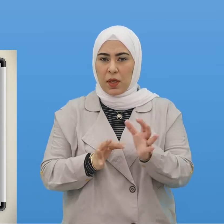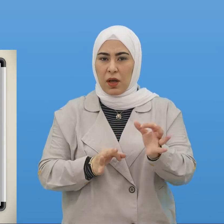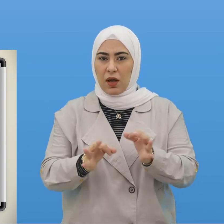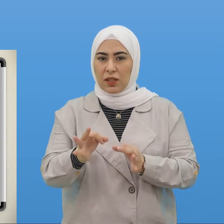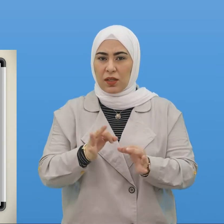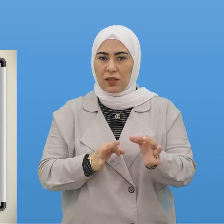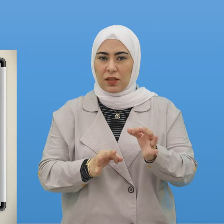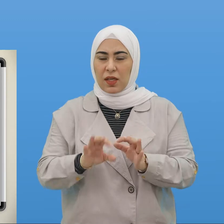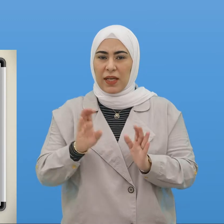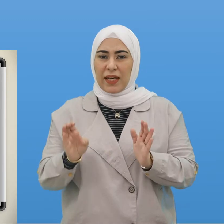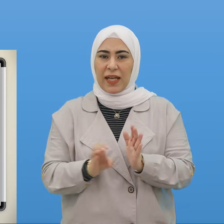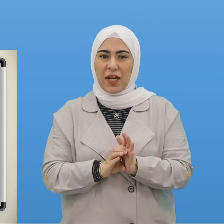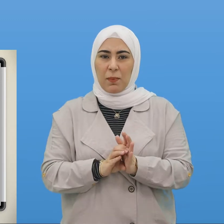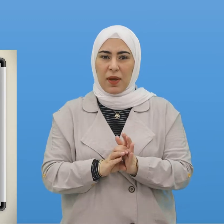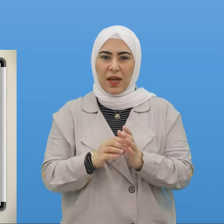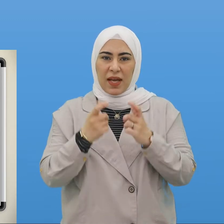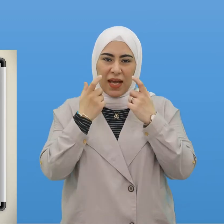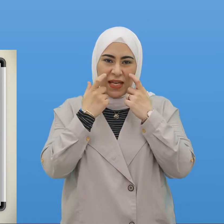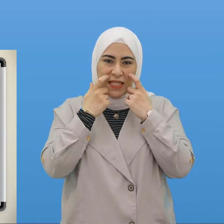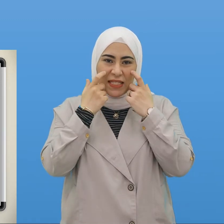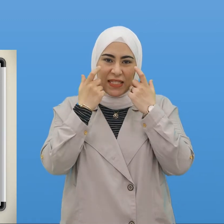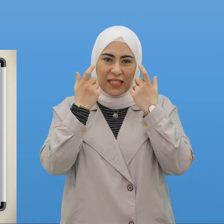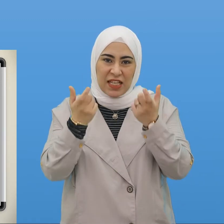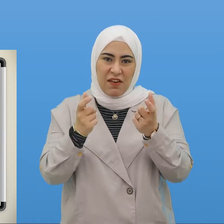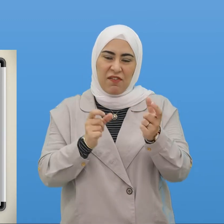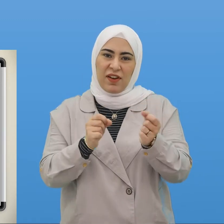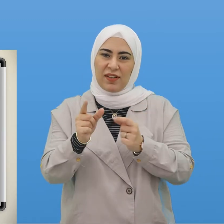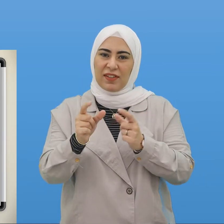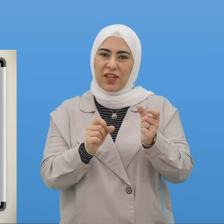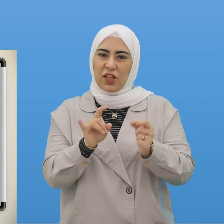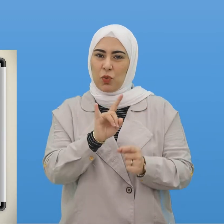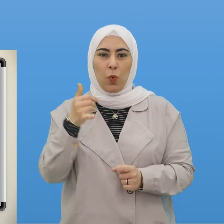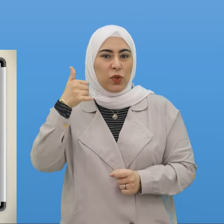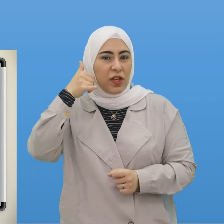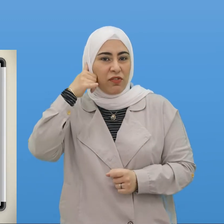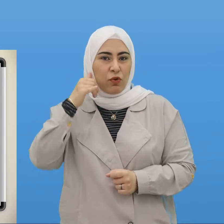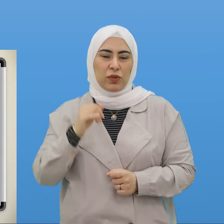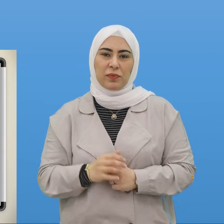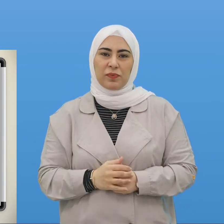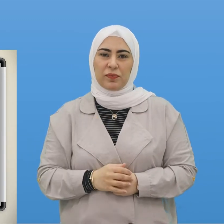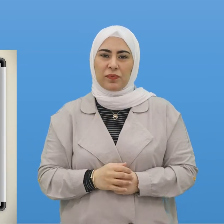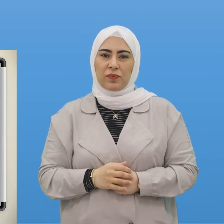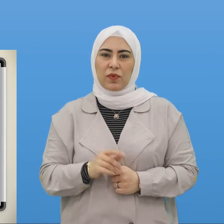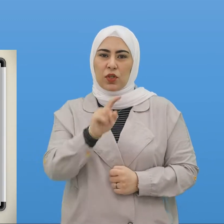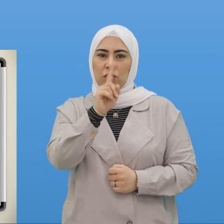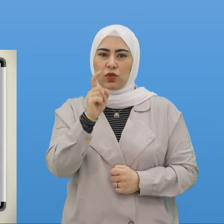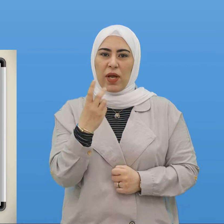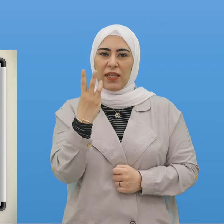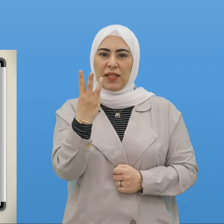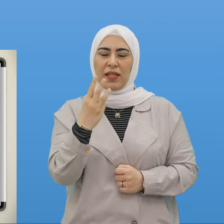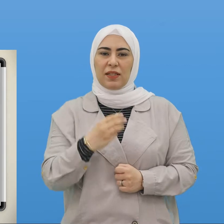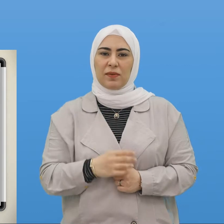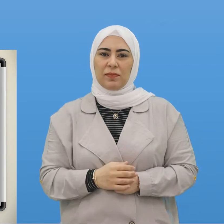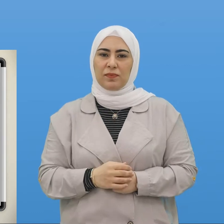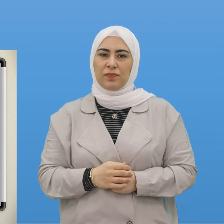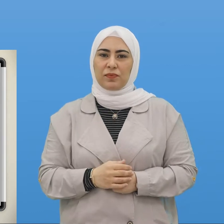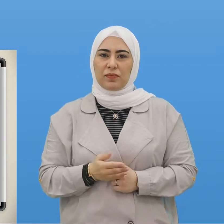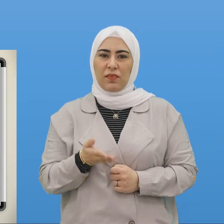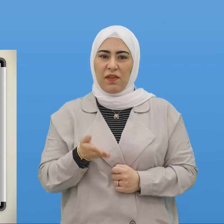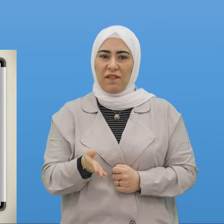is safer than telephone conversations. Question 3. You